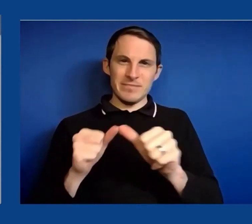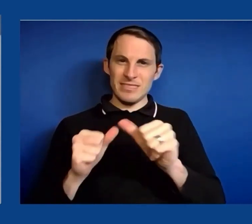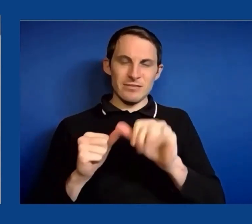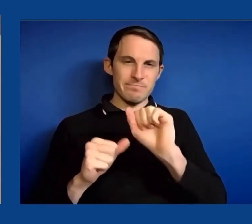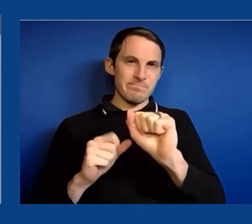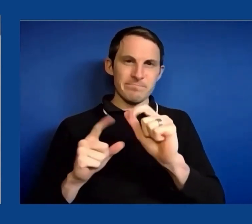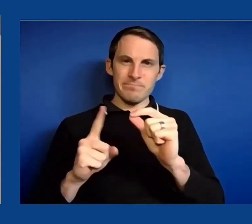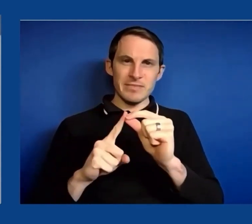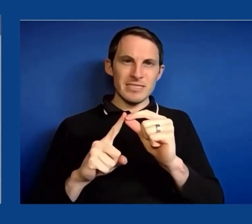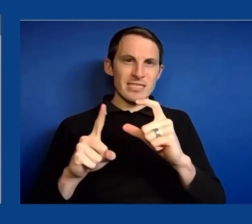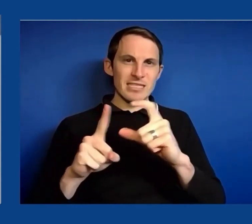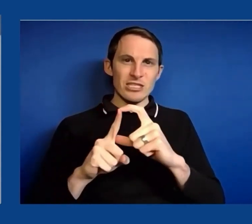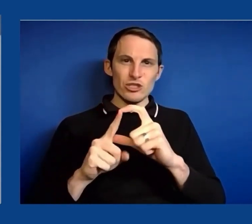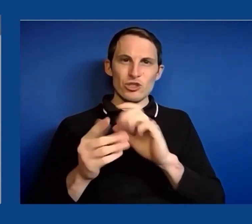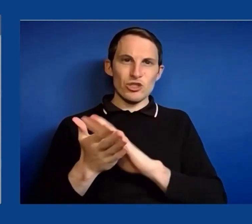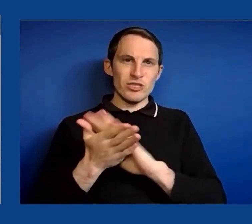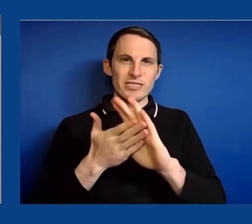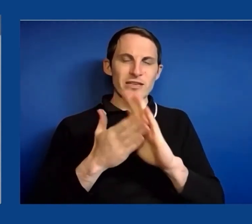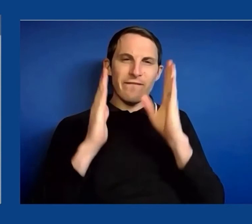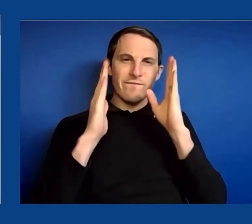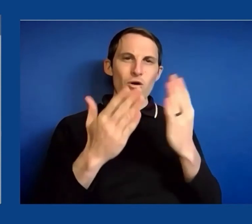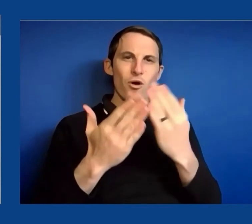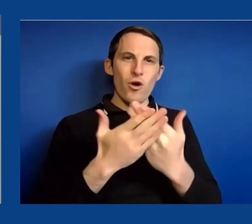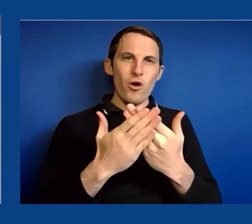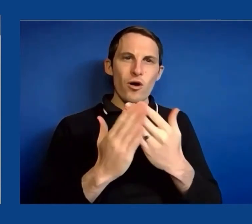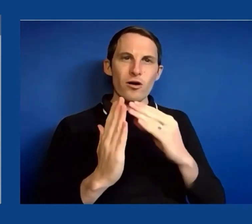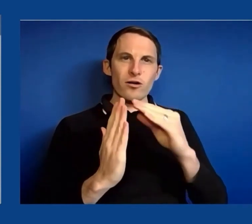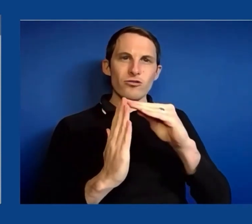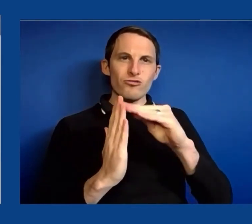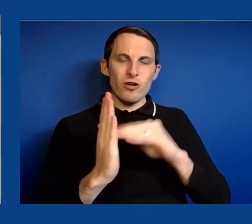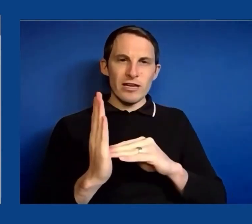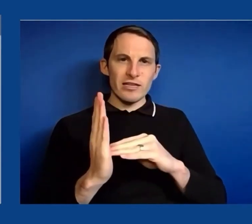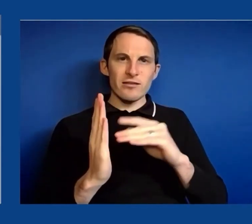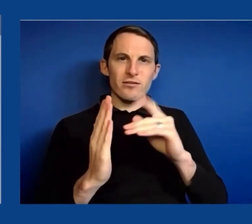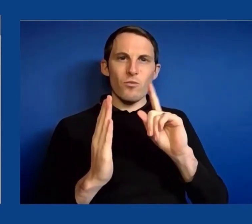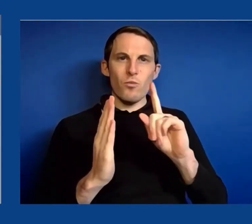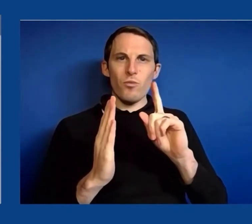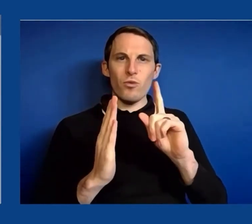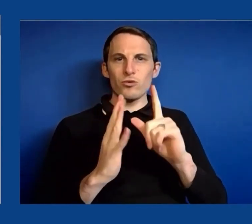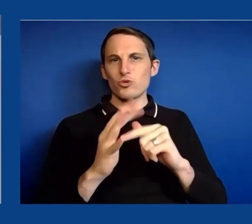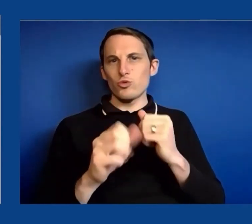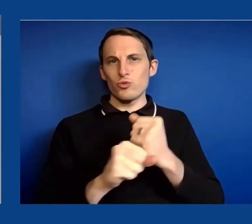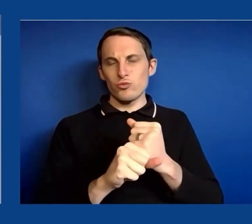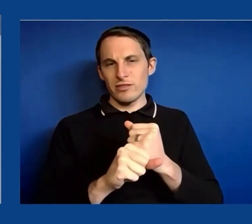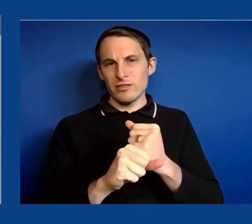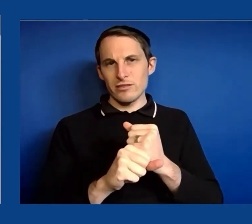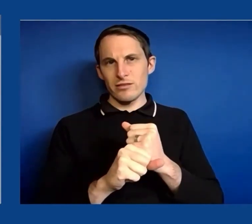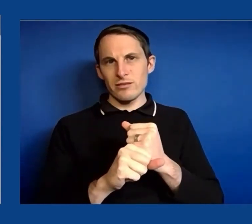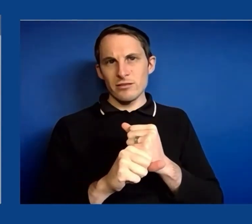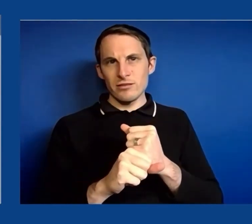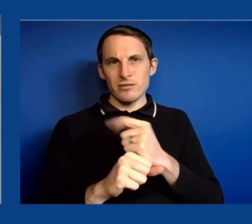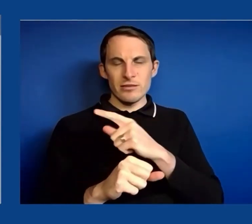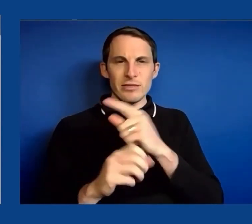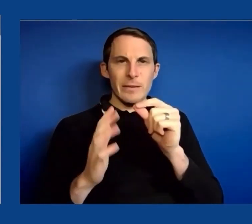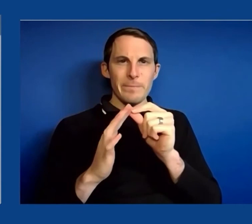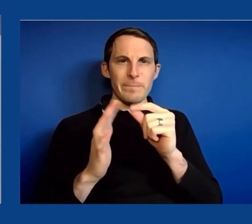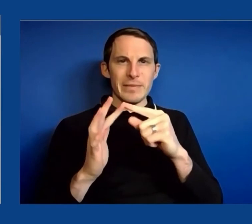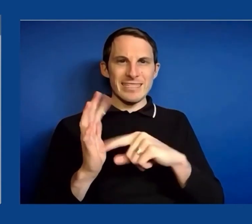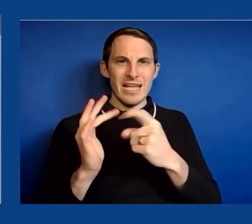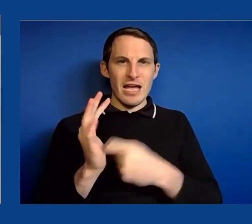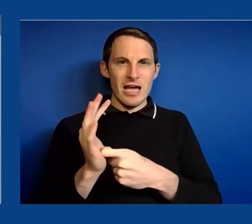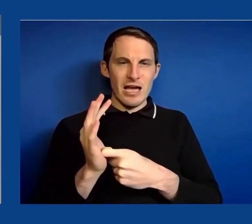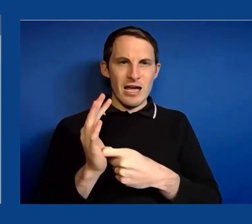in understanding, writing down what you were doing. And it was Peters, young Peters, who works